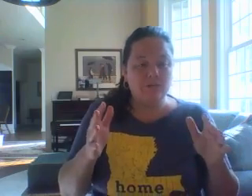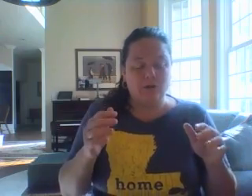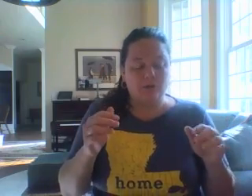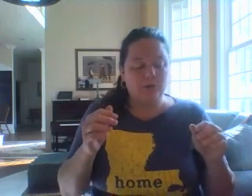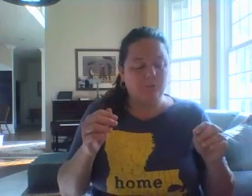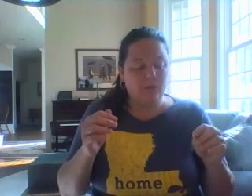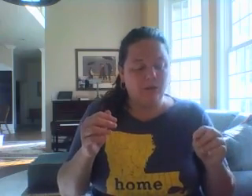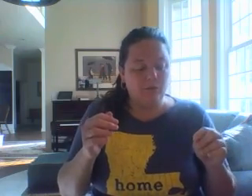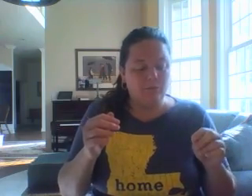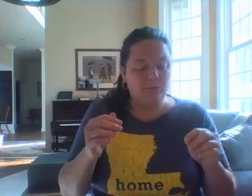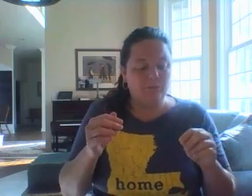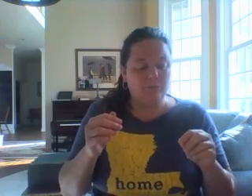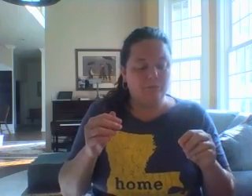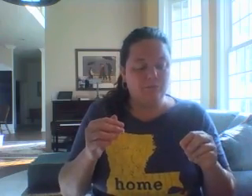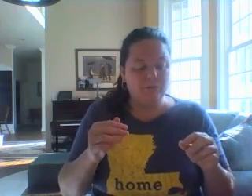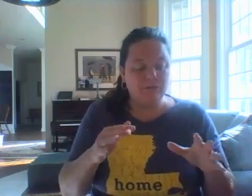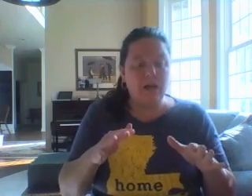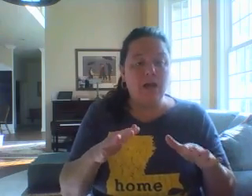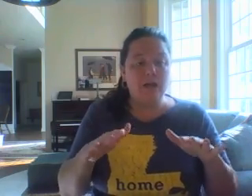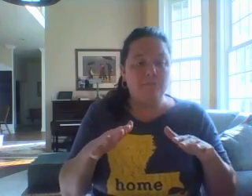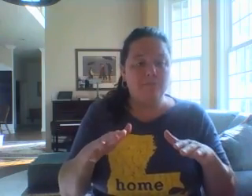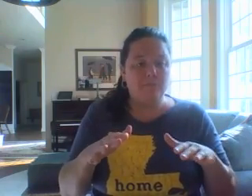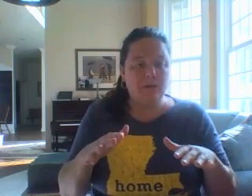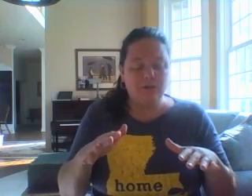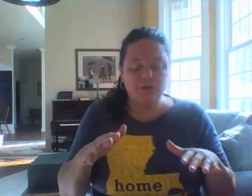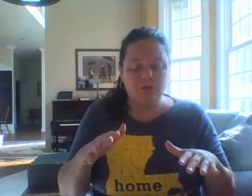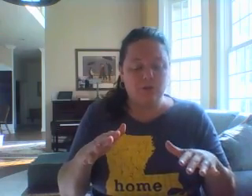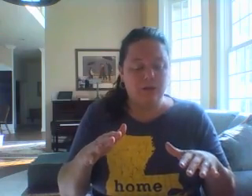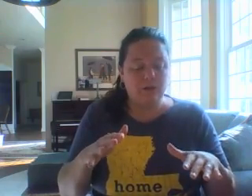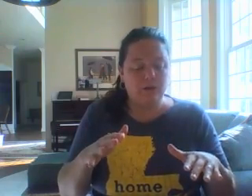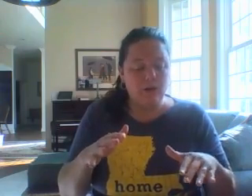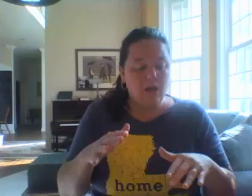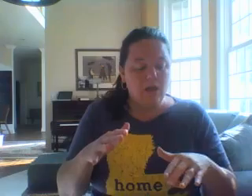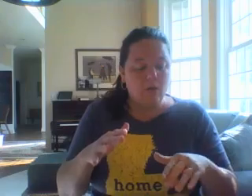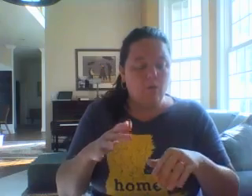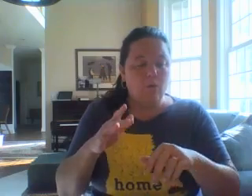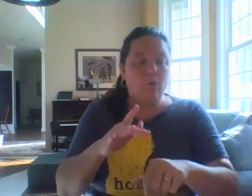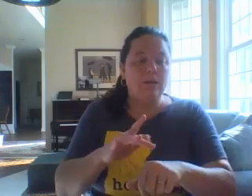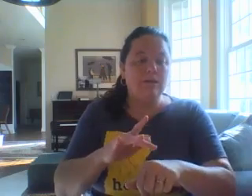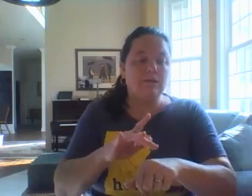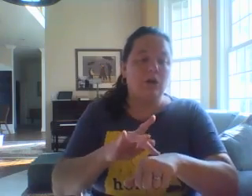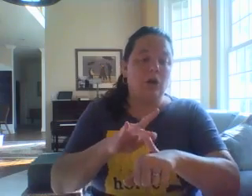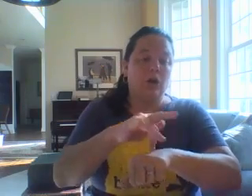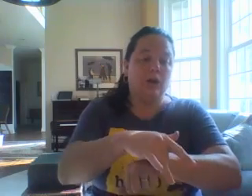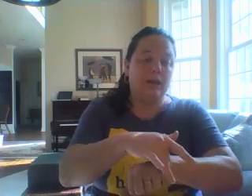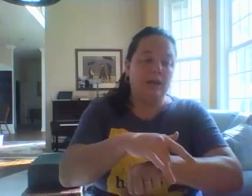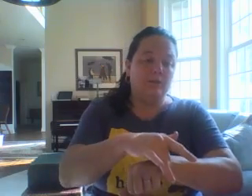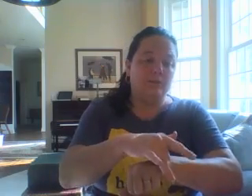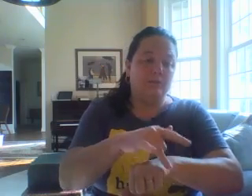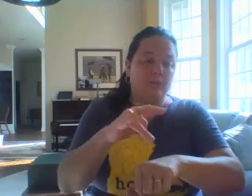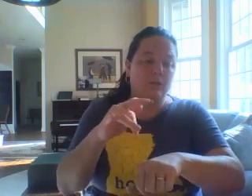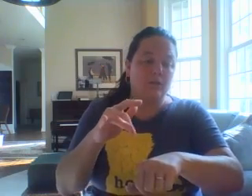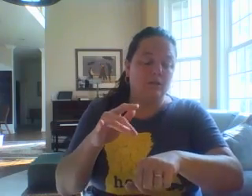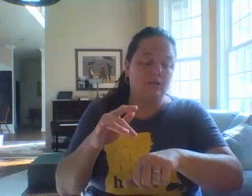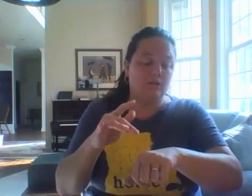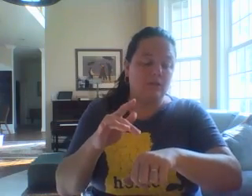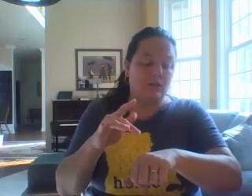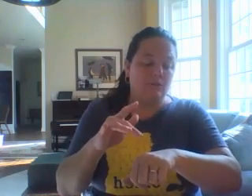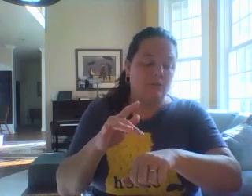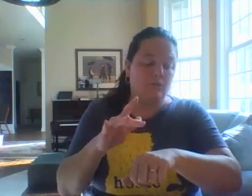on it. Some time issues on here. One is early. So number